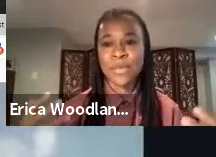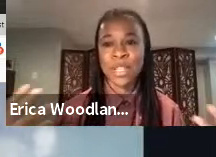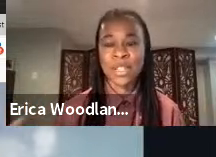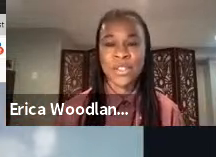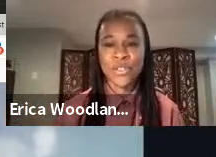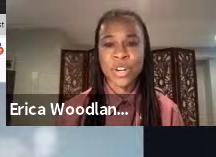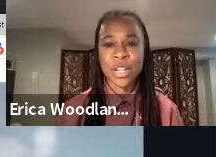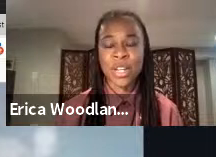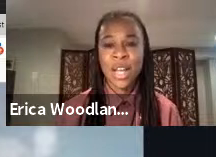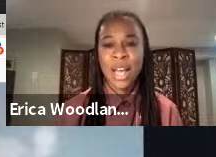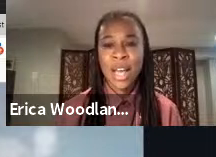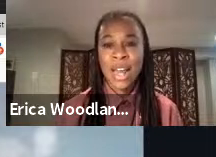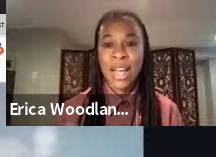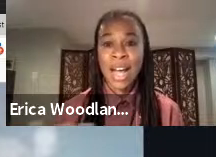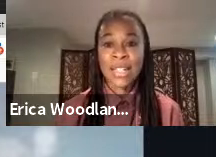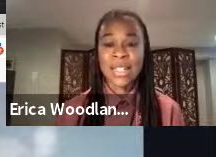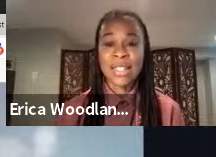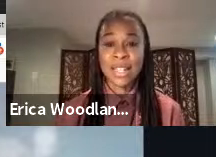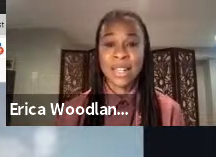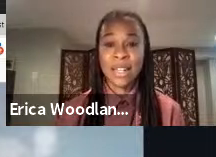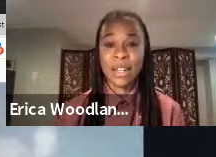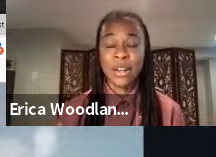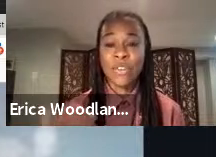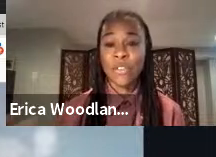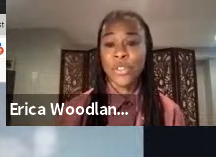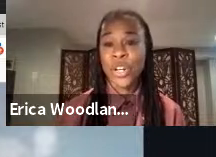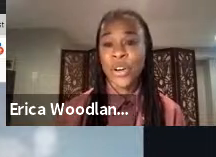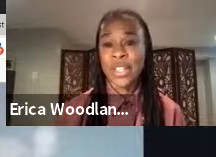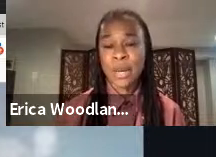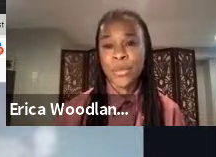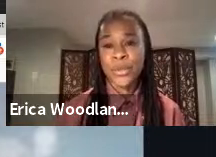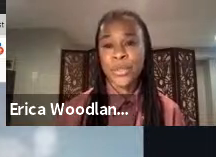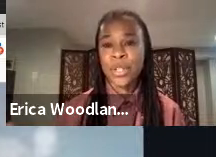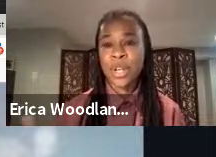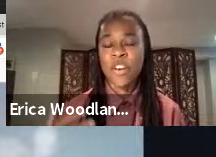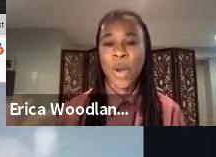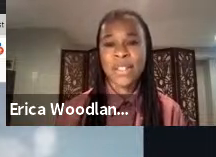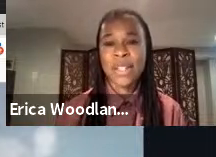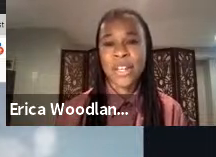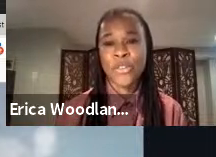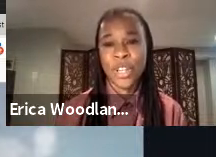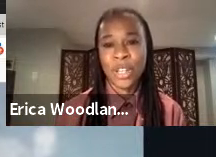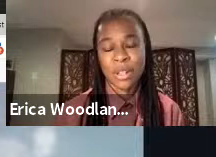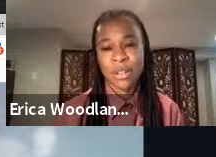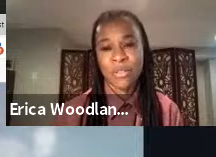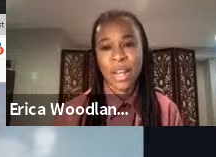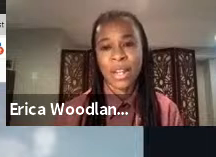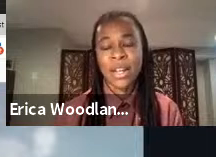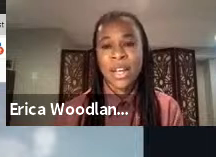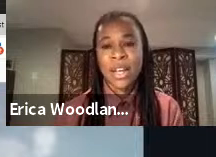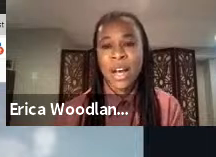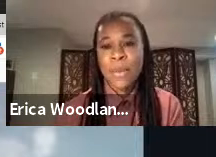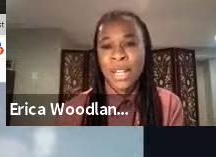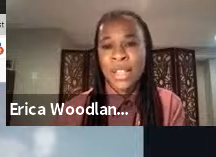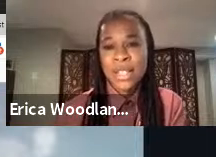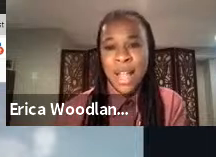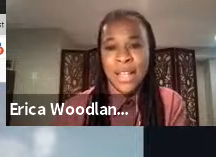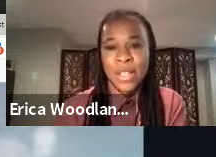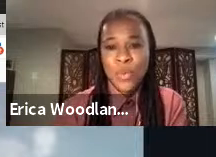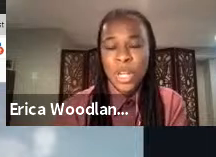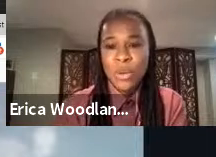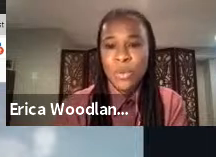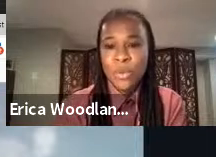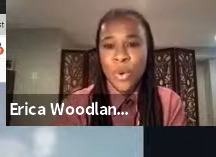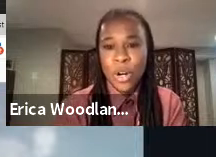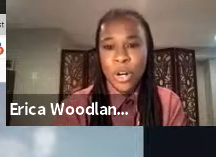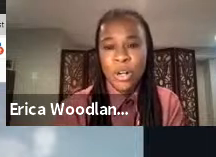these systems and this history. And I got to see revolutionary examples of ways to intervene, right? And in this